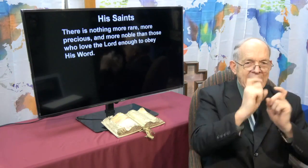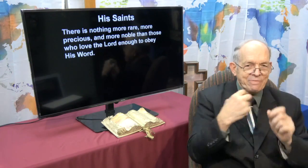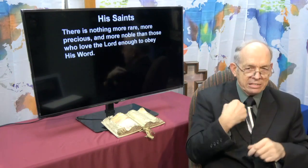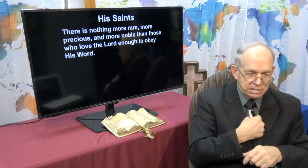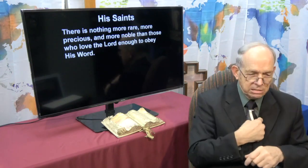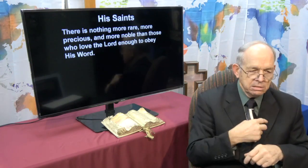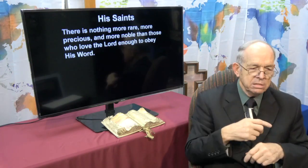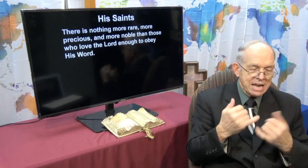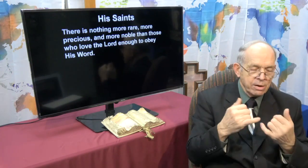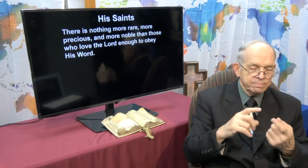us. Now,